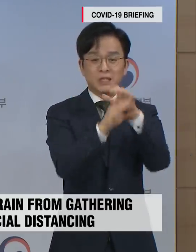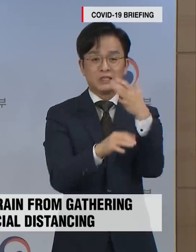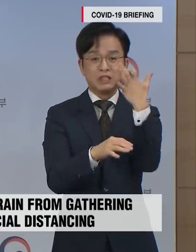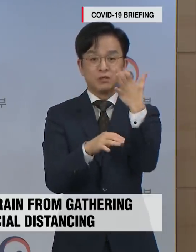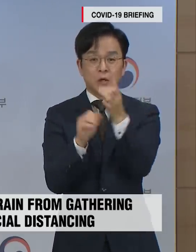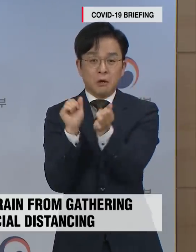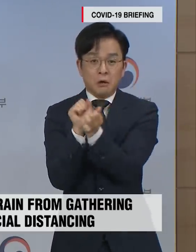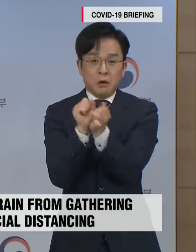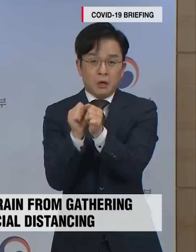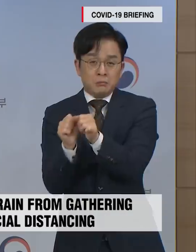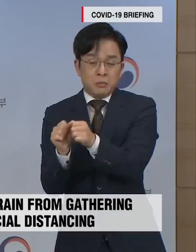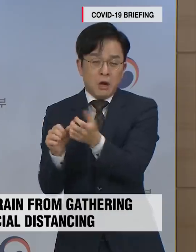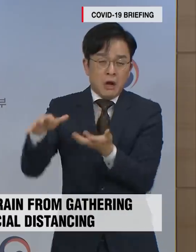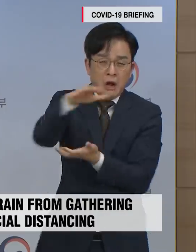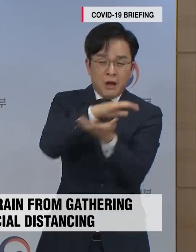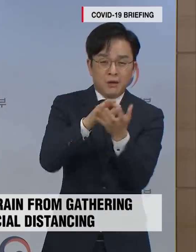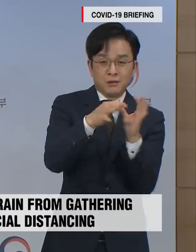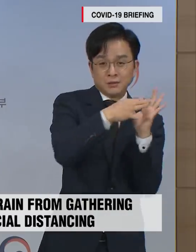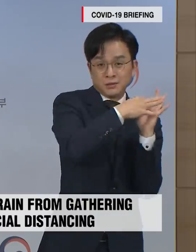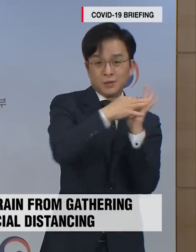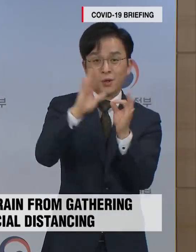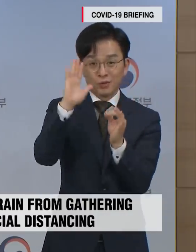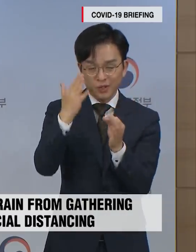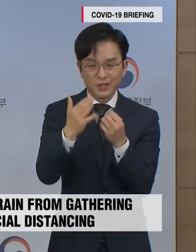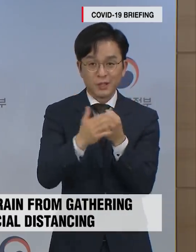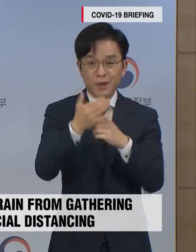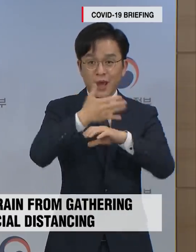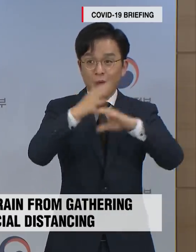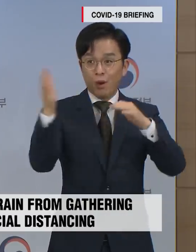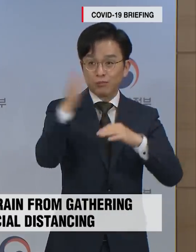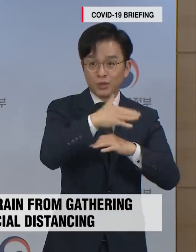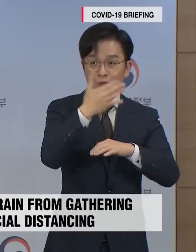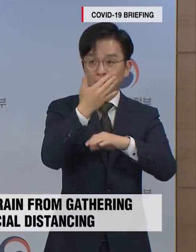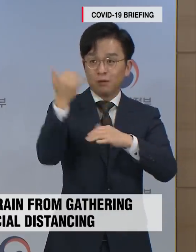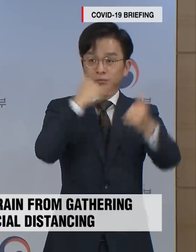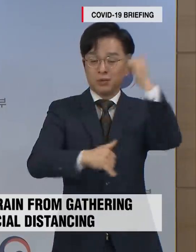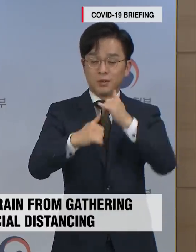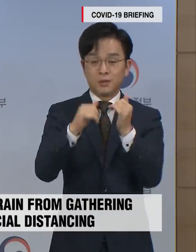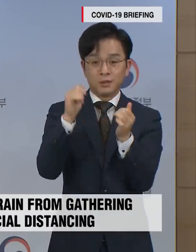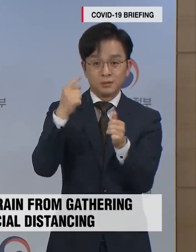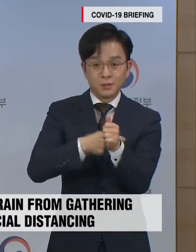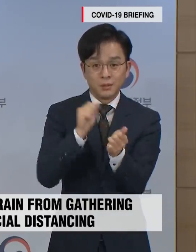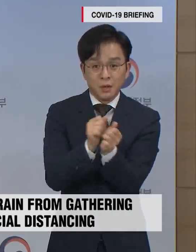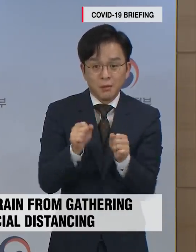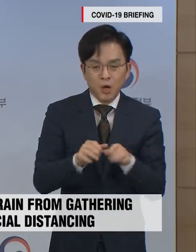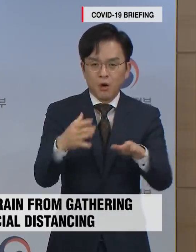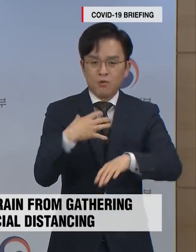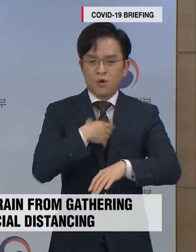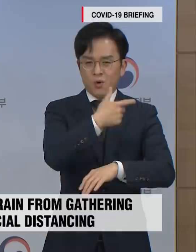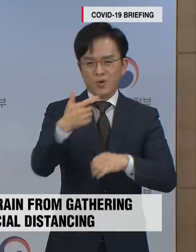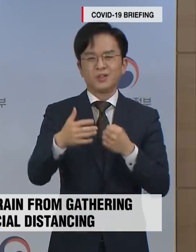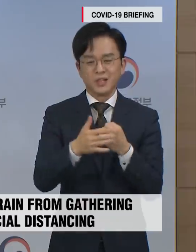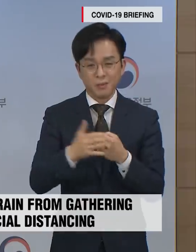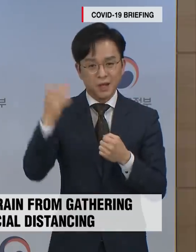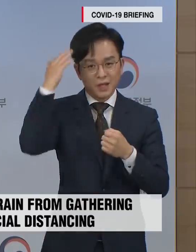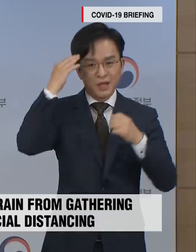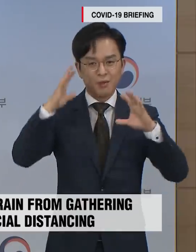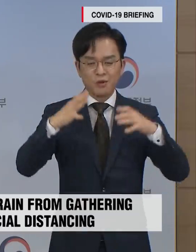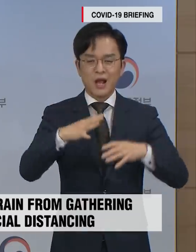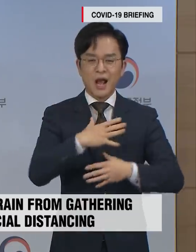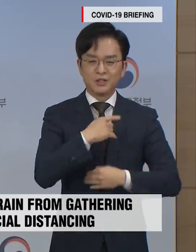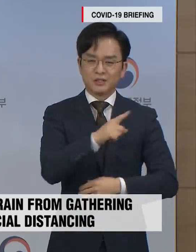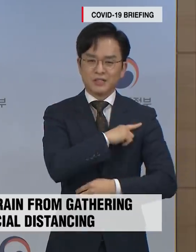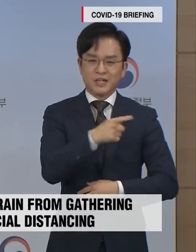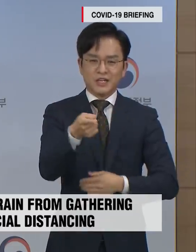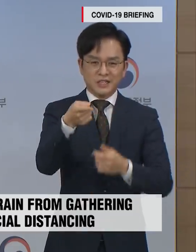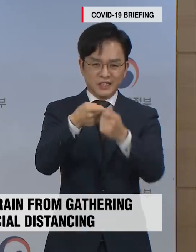a rapid outbreak of COVID-19 across the world. So we are trying to get rid of the concerns of our citizens and also